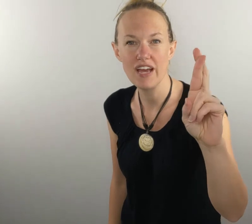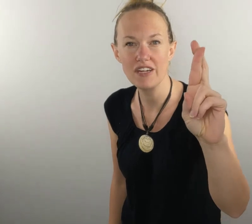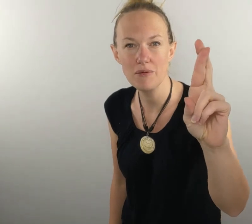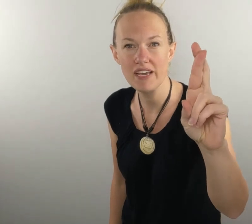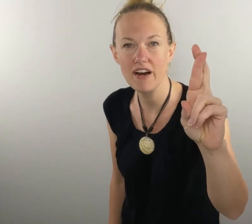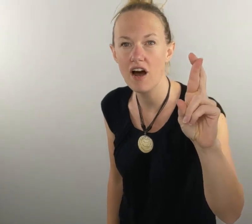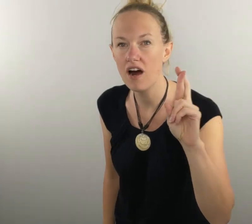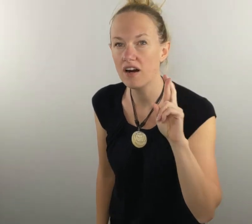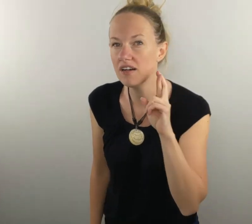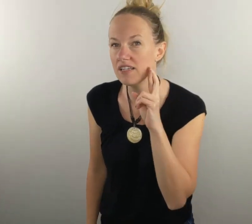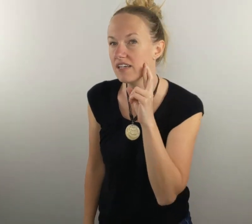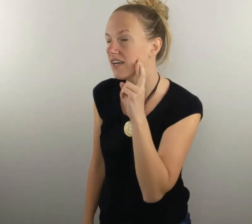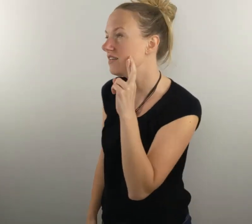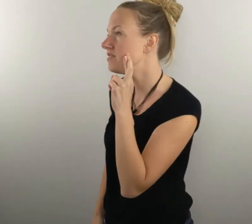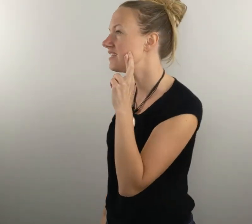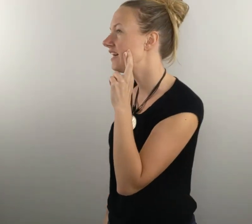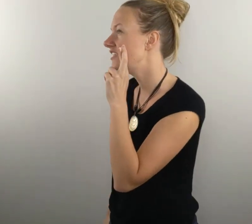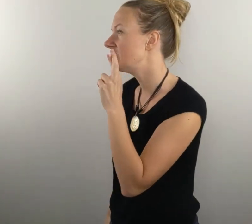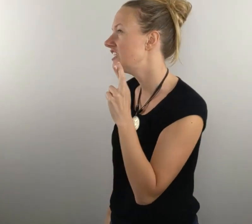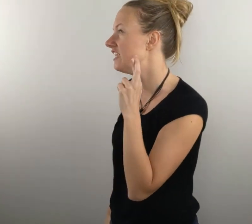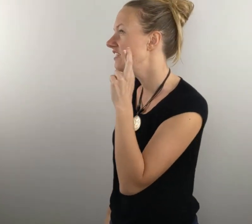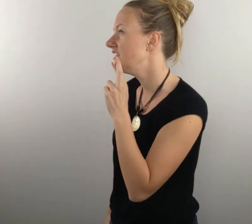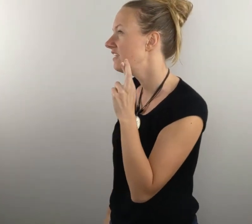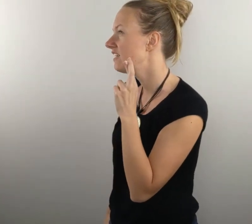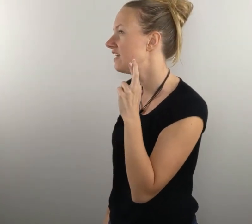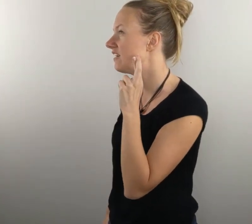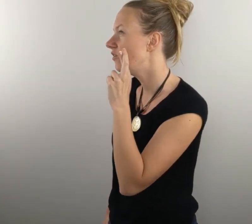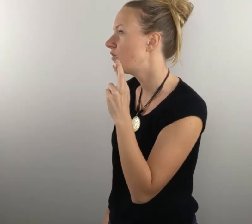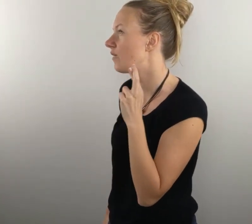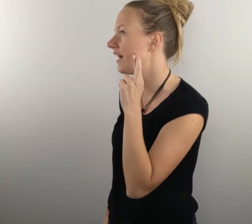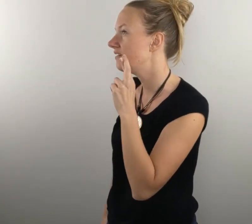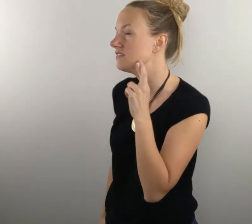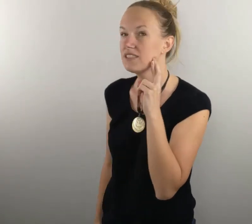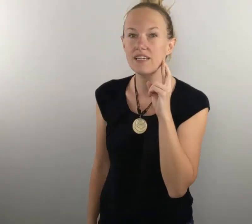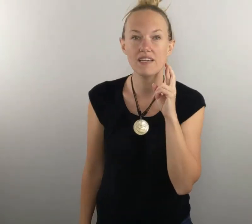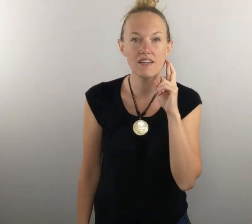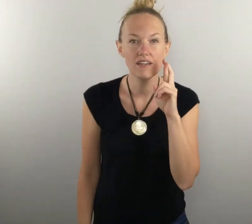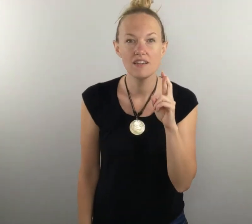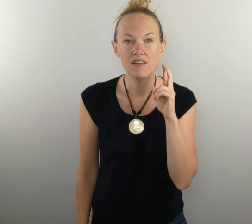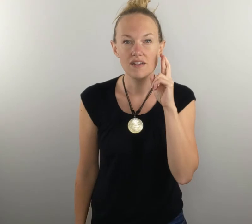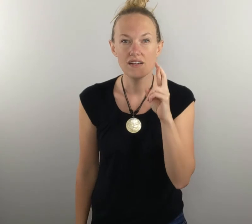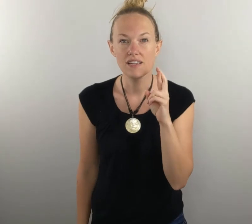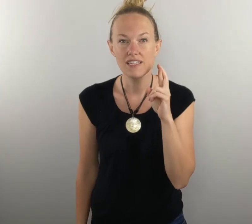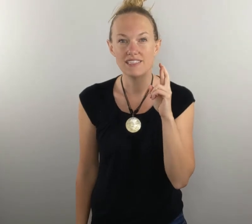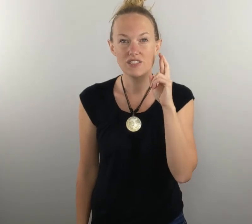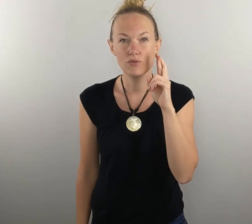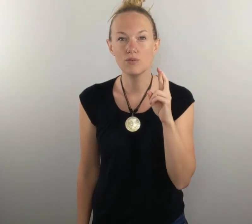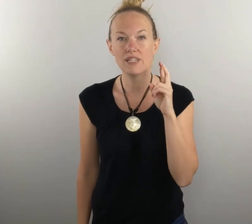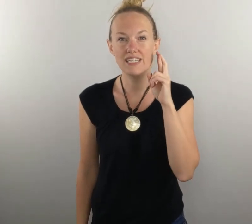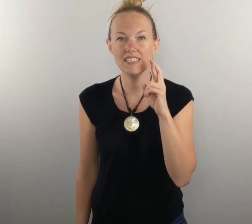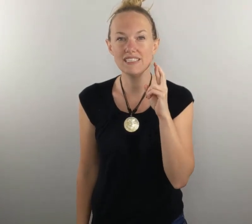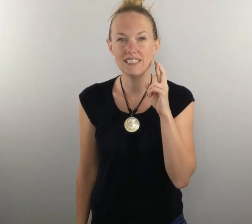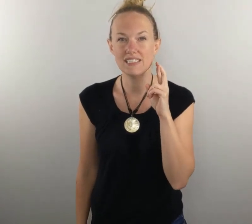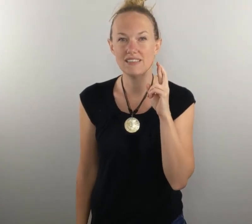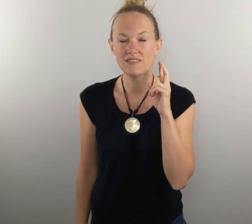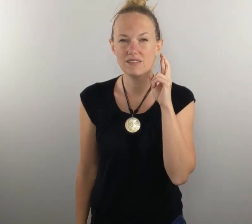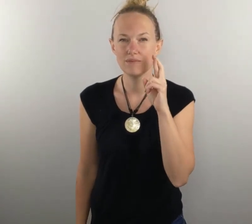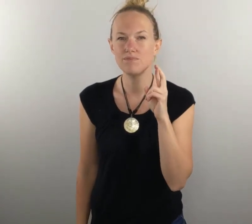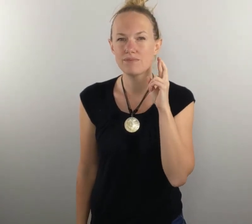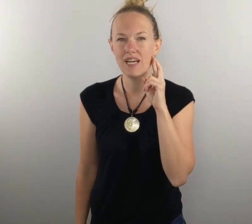going to make an R, and here kind of beside your chin, kind of go around. Okay. He's the reason, kind of by